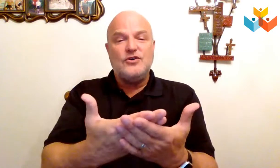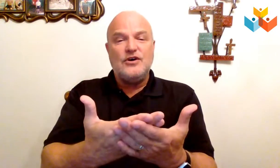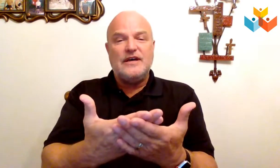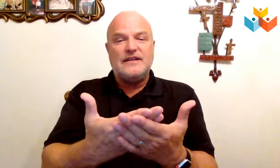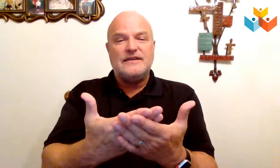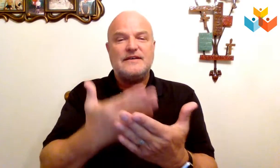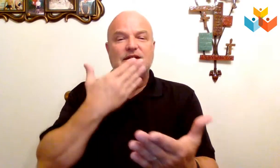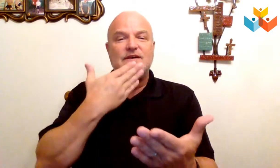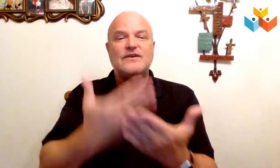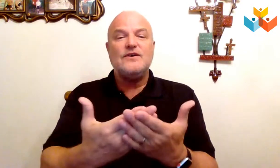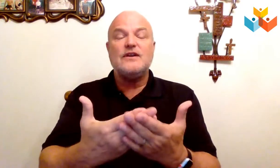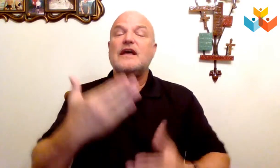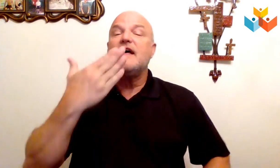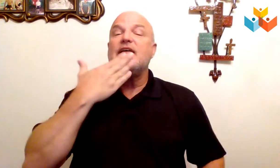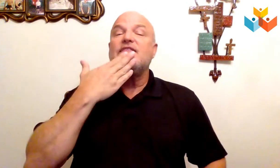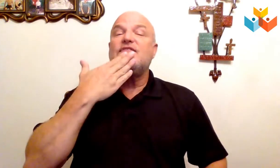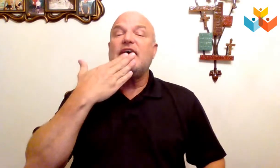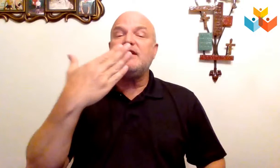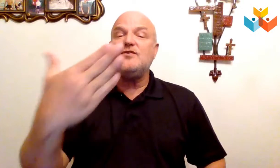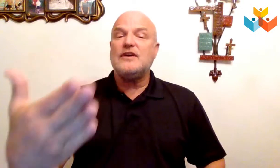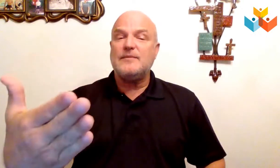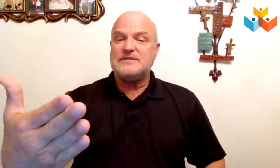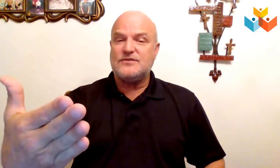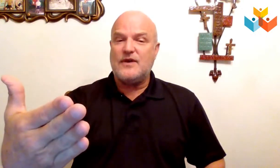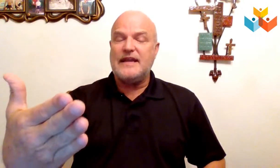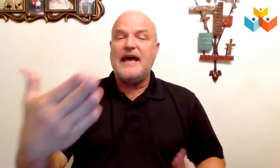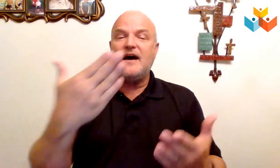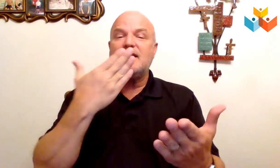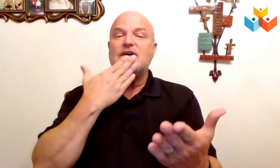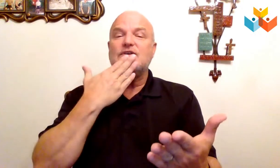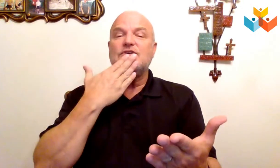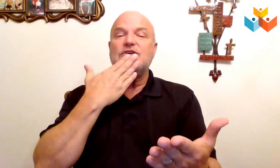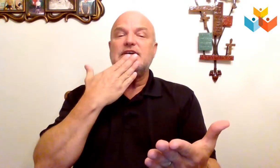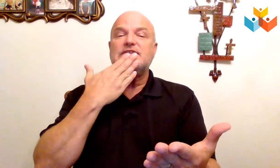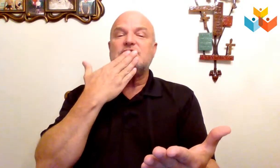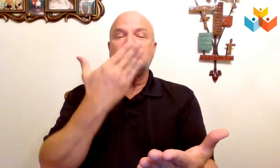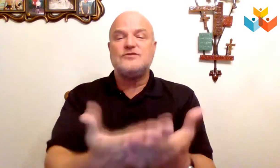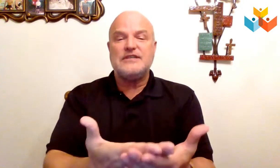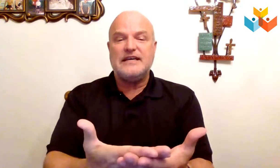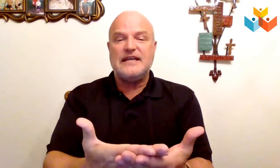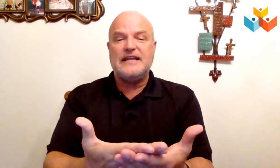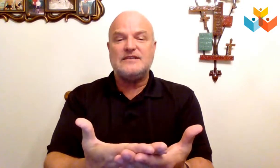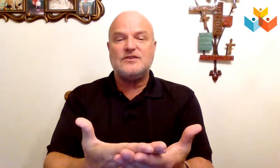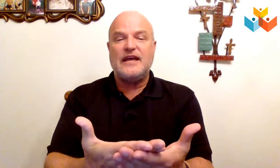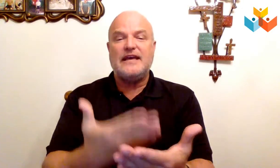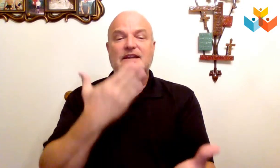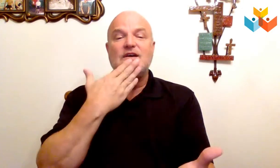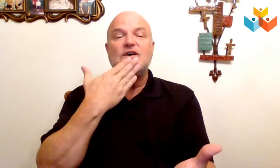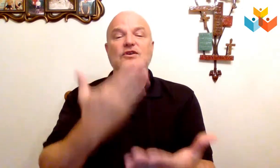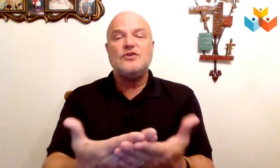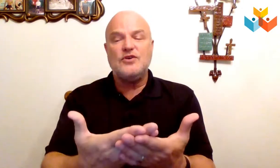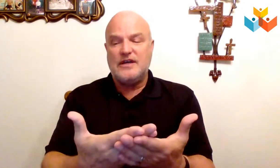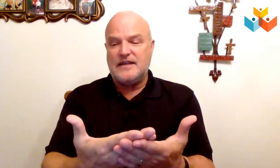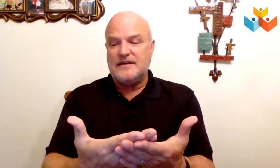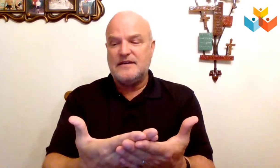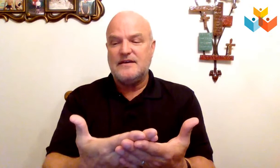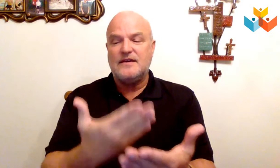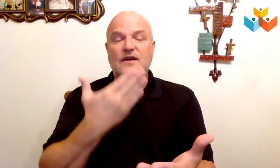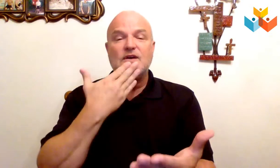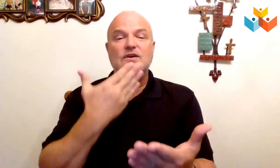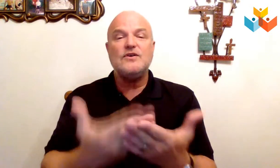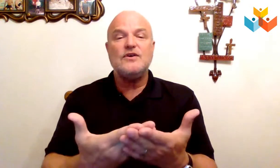Good. Good. Good. Thank you comes straight out. Good starts your chin and hits your